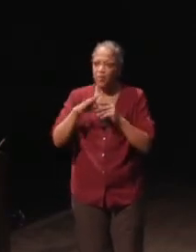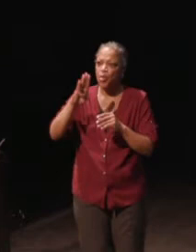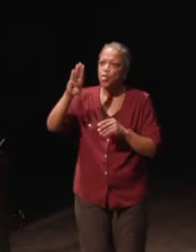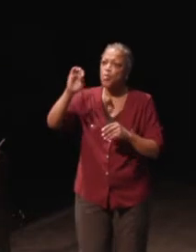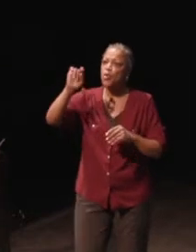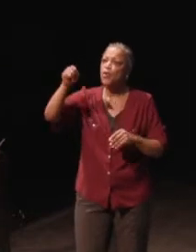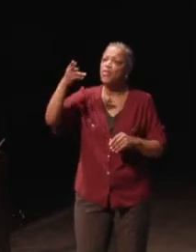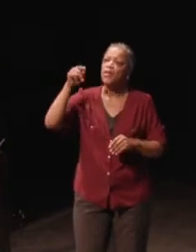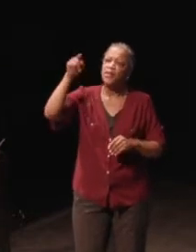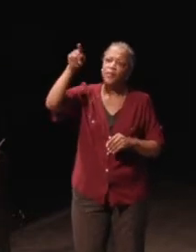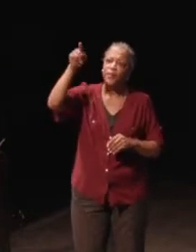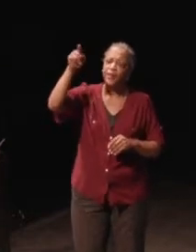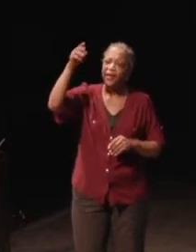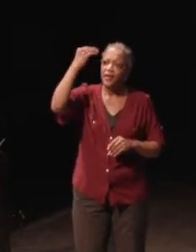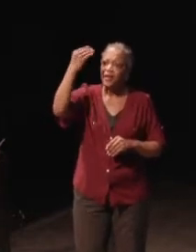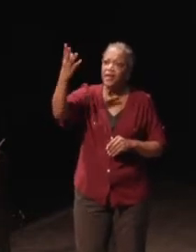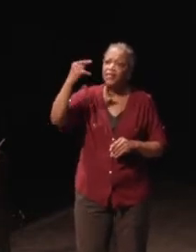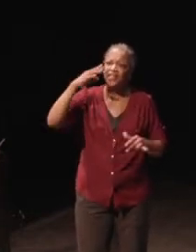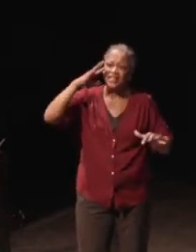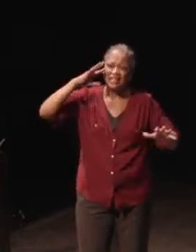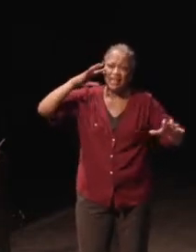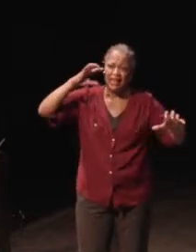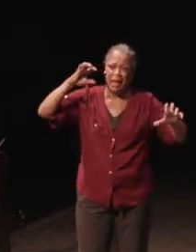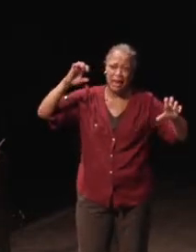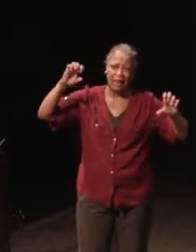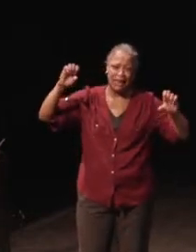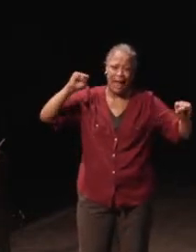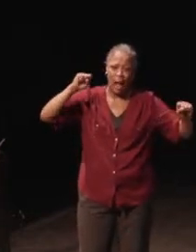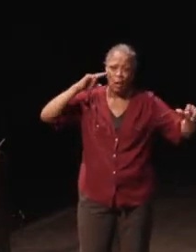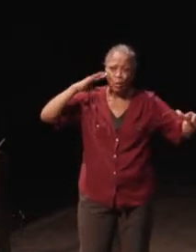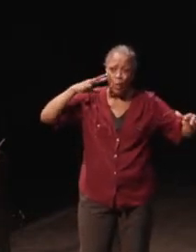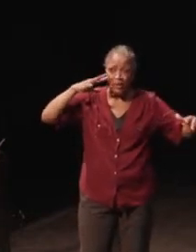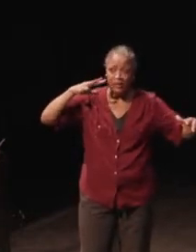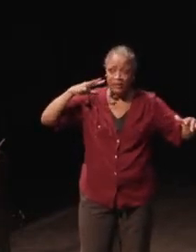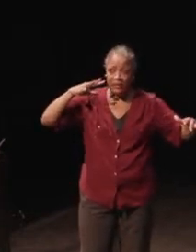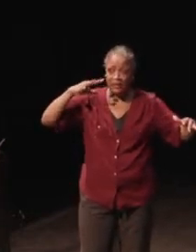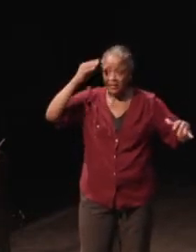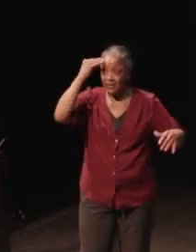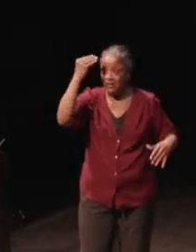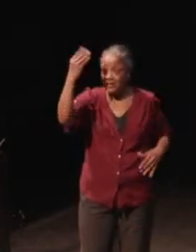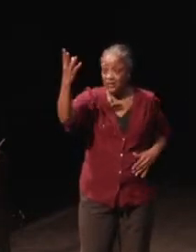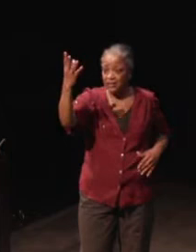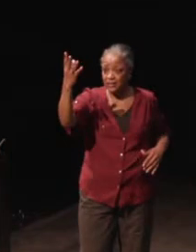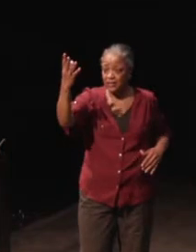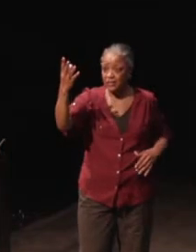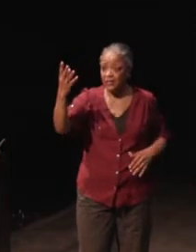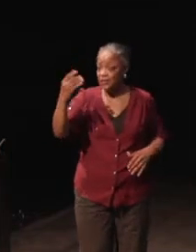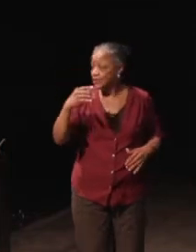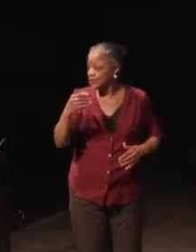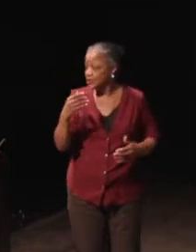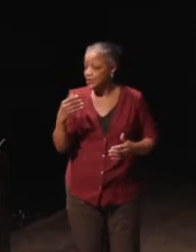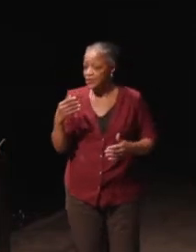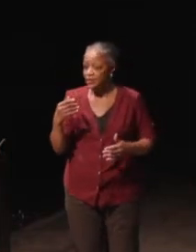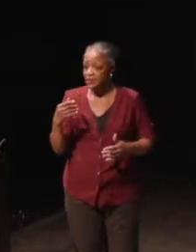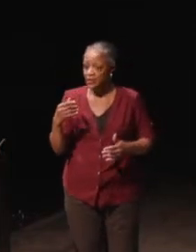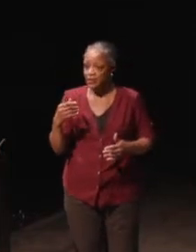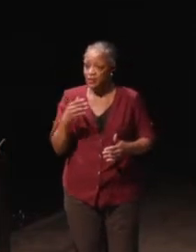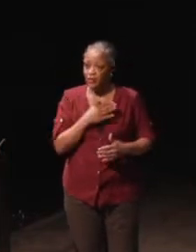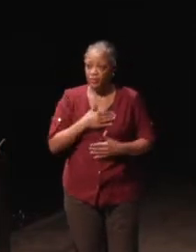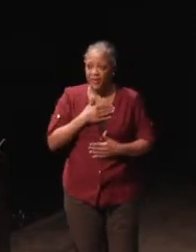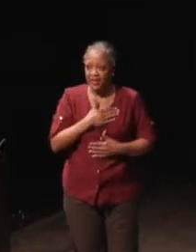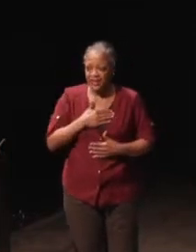booth that this is has really loud noises. And so I would like you,